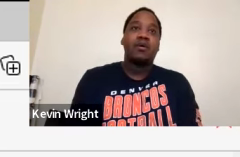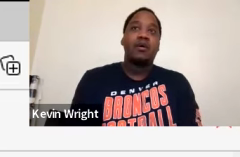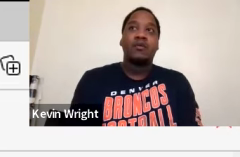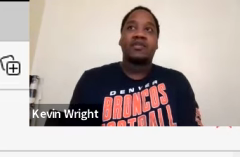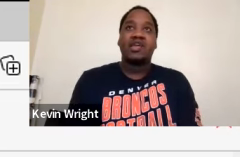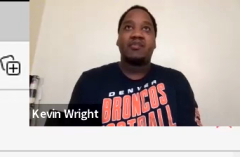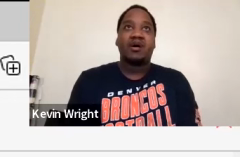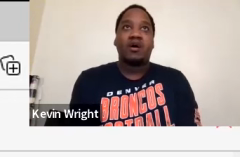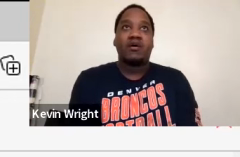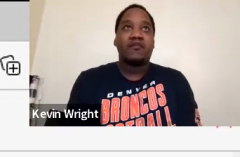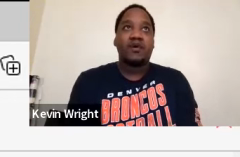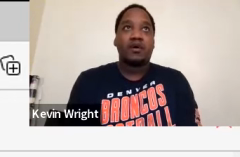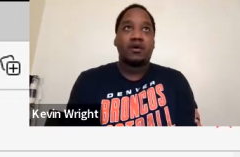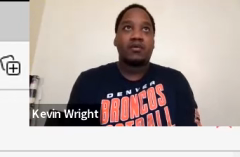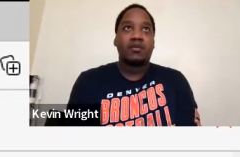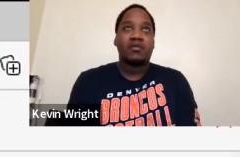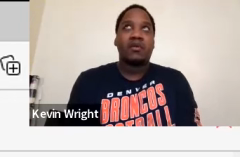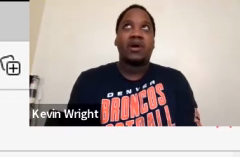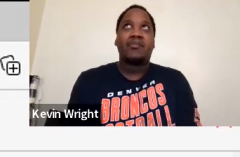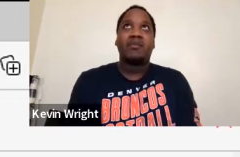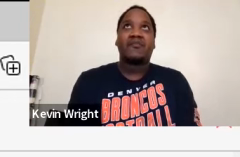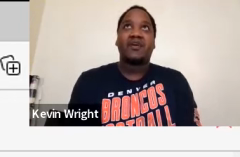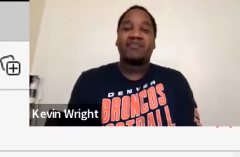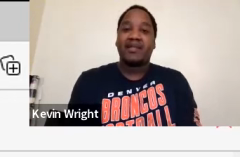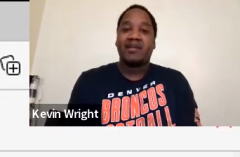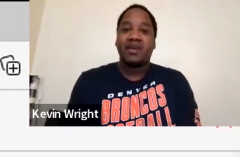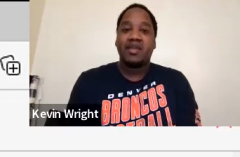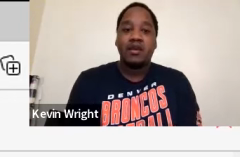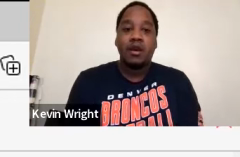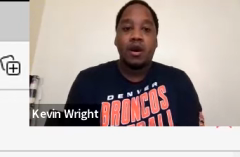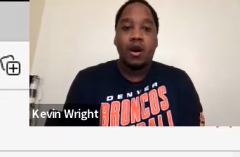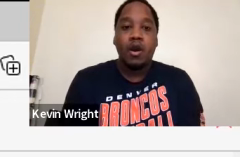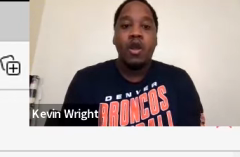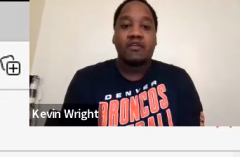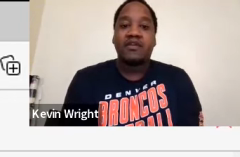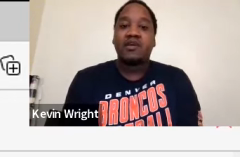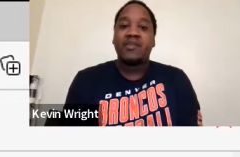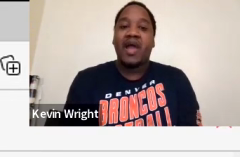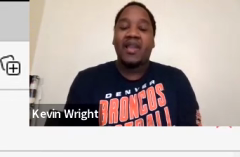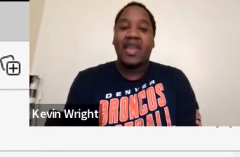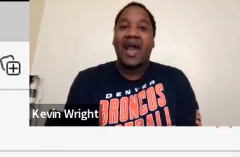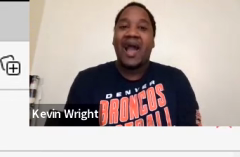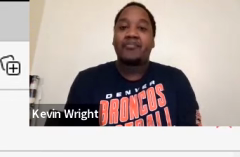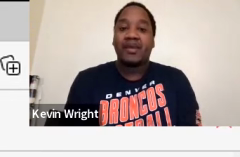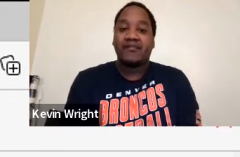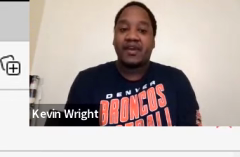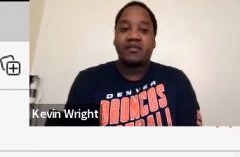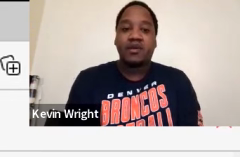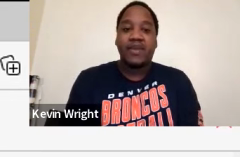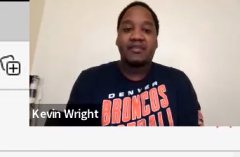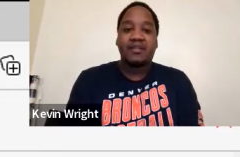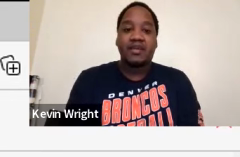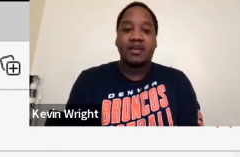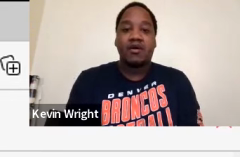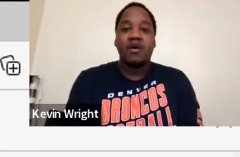awesome team of the Employment First Planning Committee. So this could be like a hybrid event.